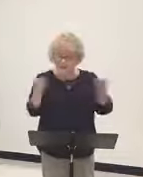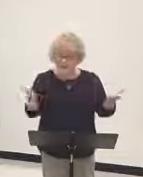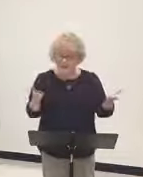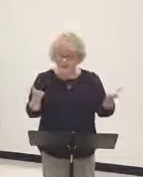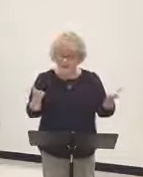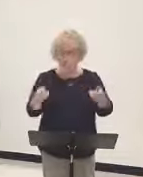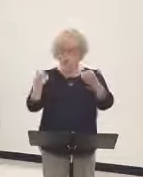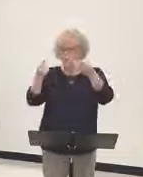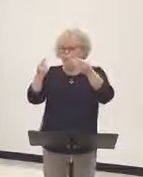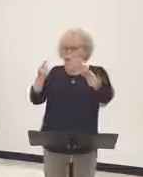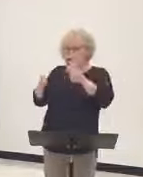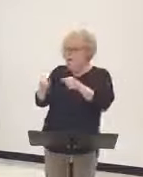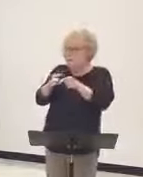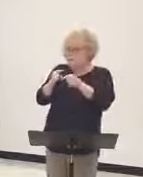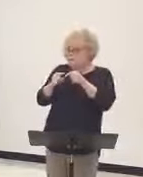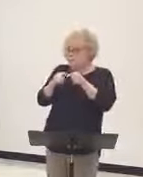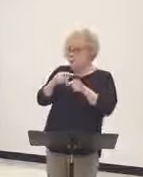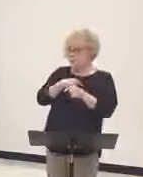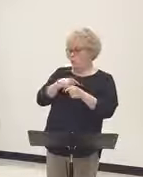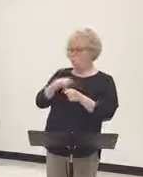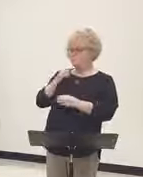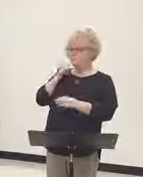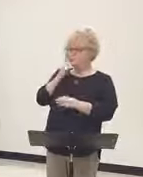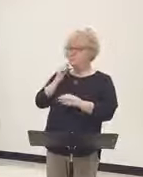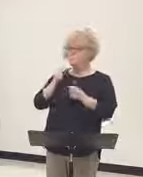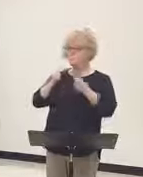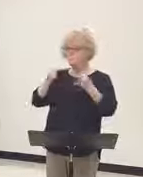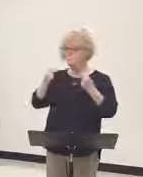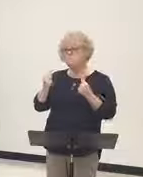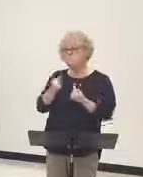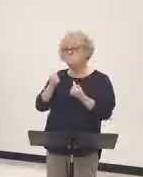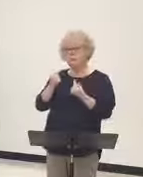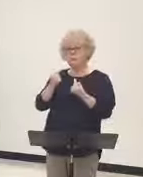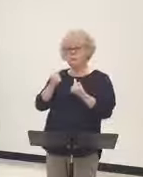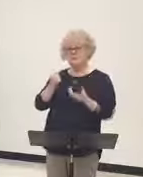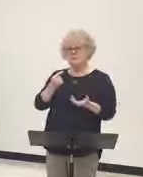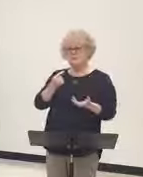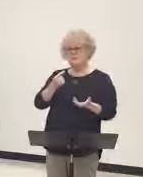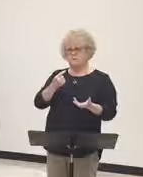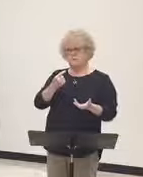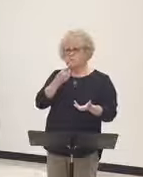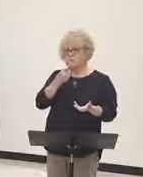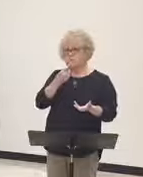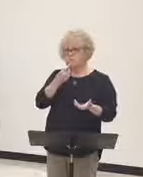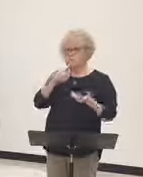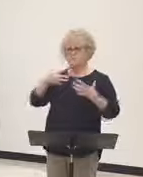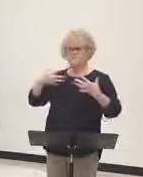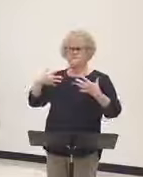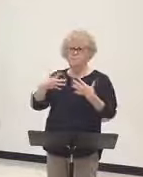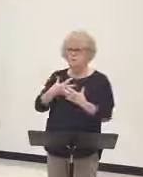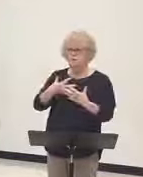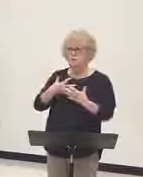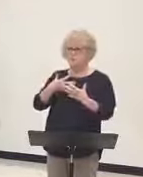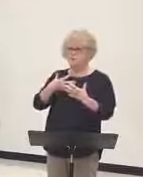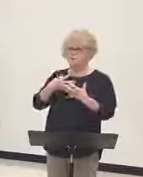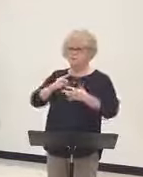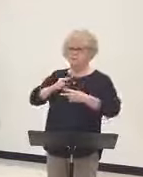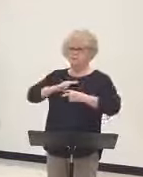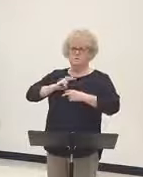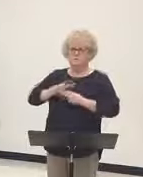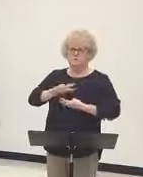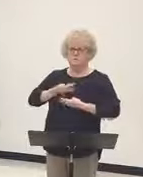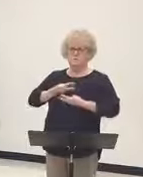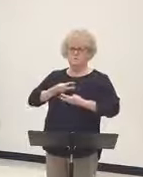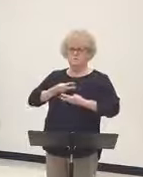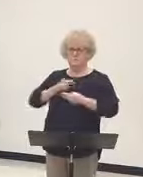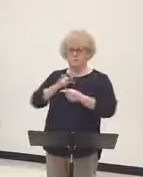what happens when we're experiencing pain, disappointment, fear, tragedy?